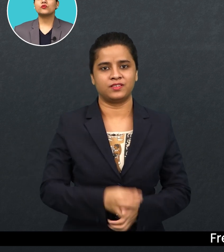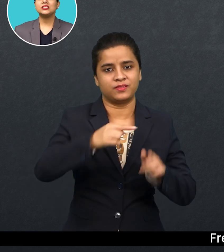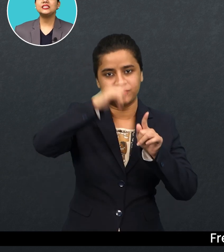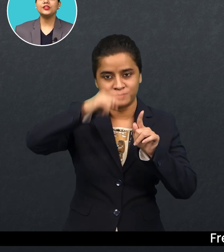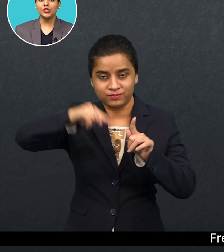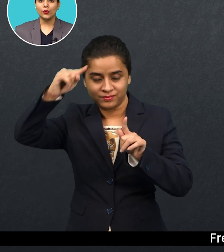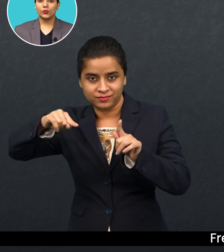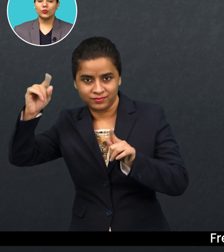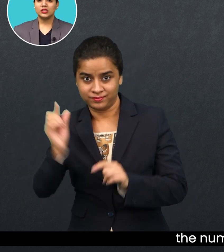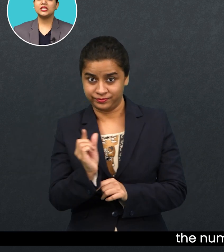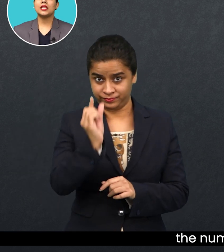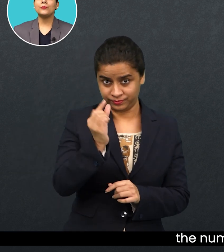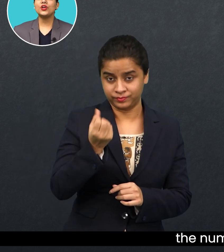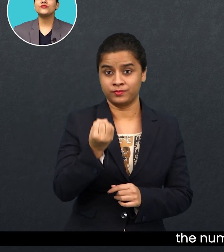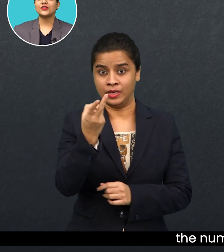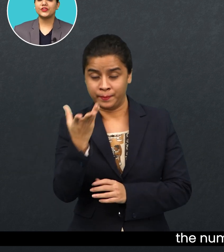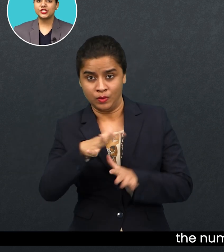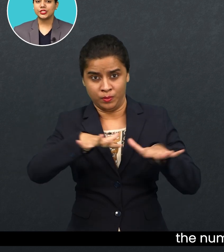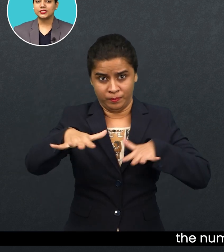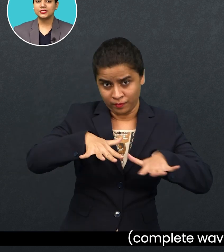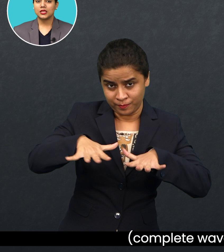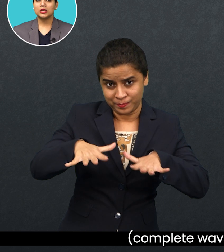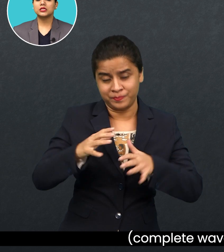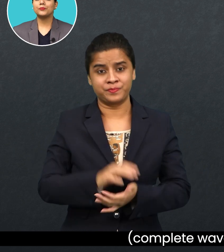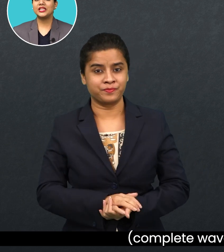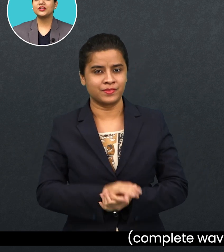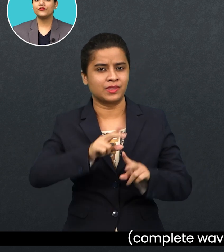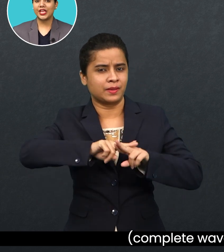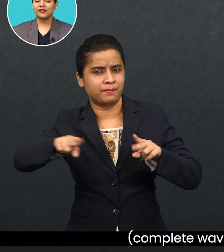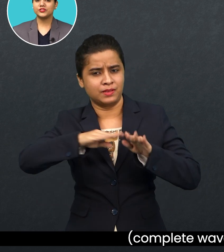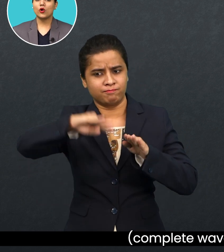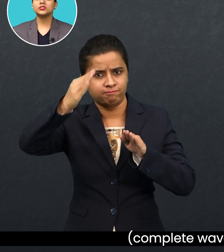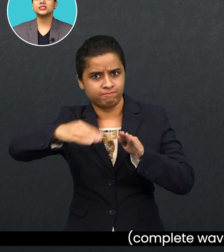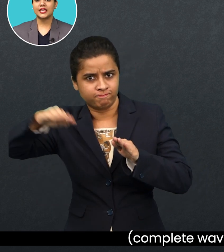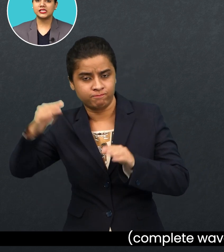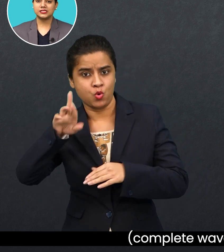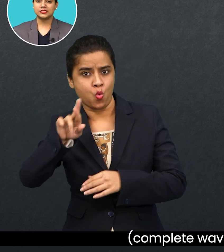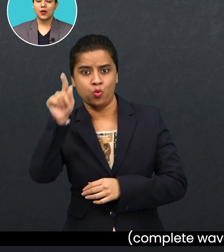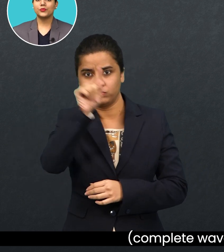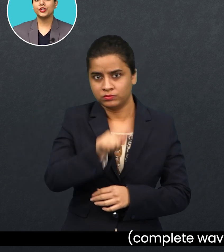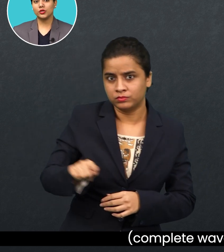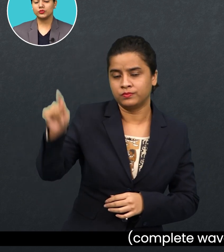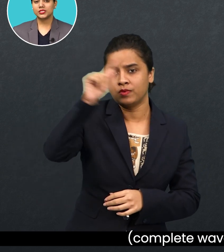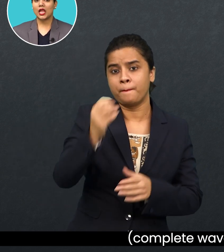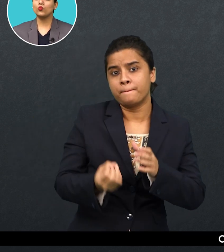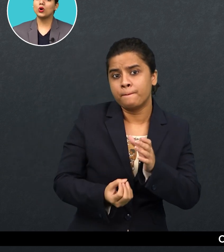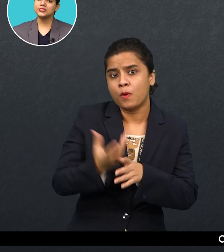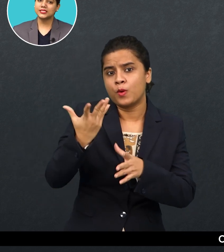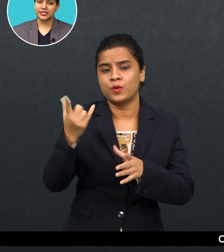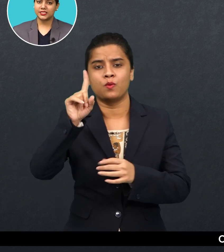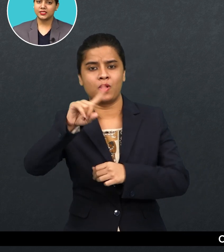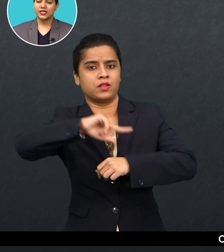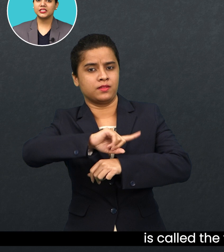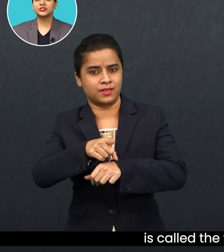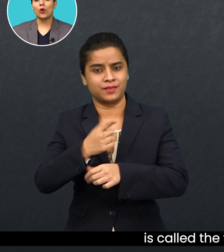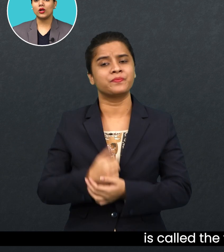Frequency nu, the number of vibrations, complete waves or cycles produced in one